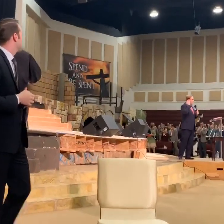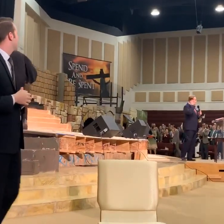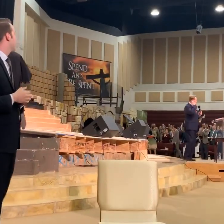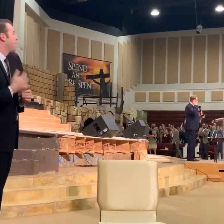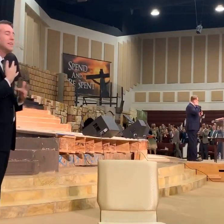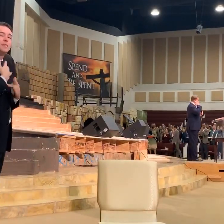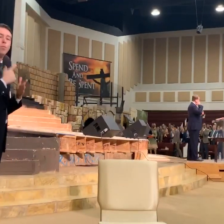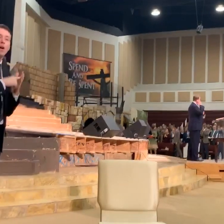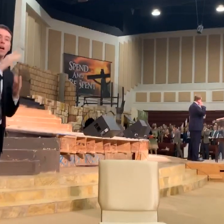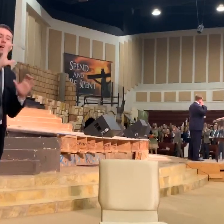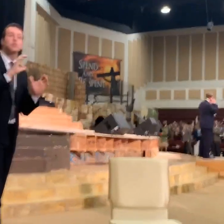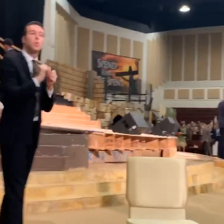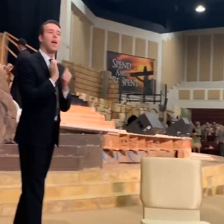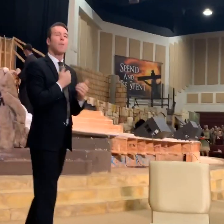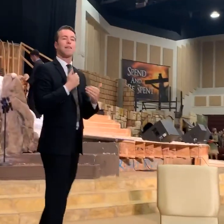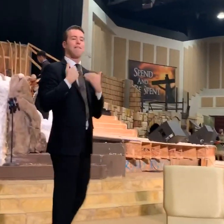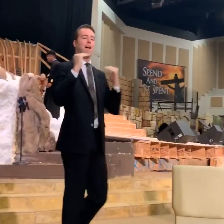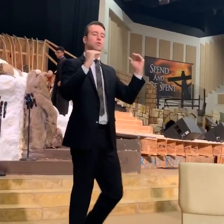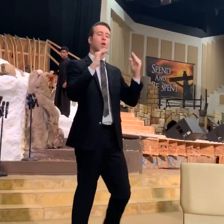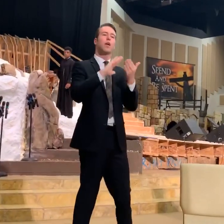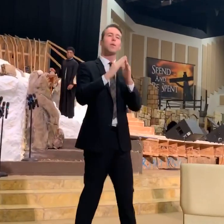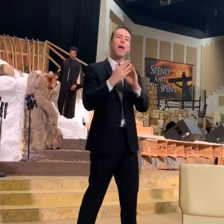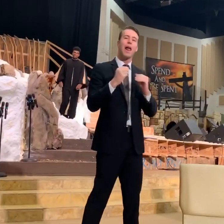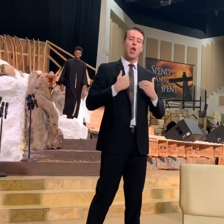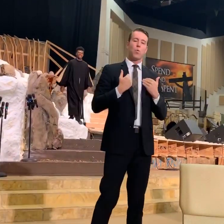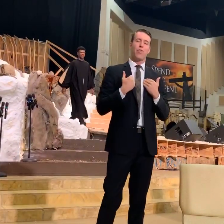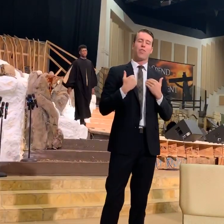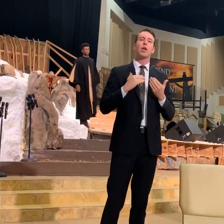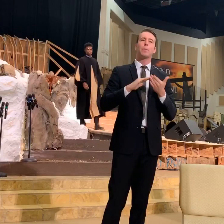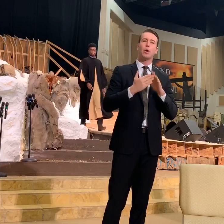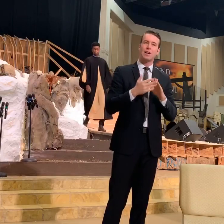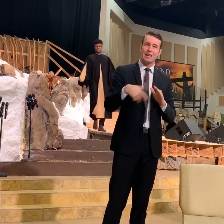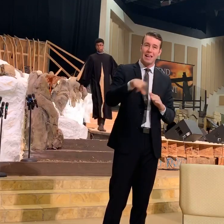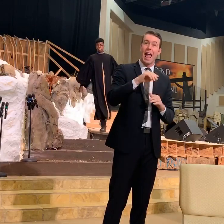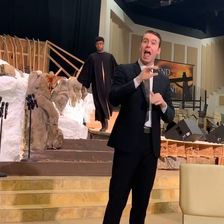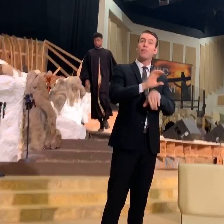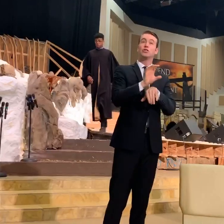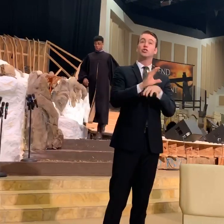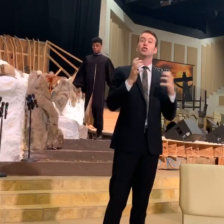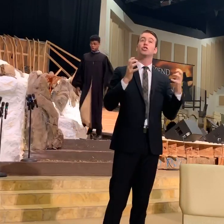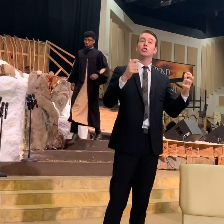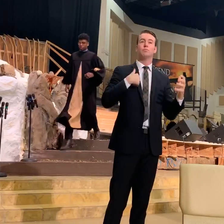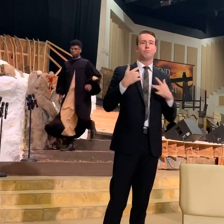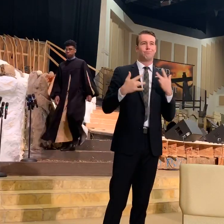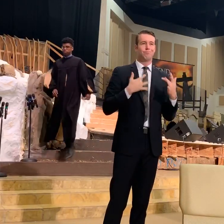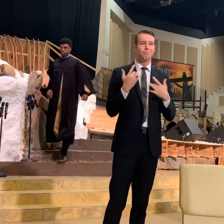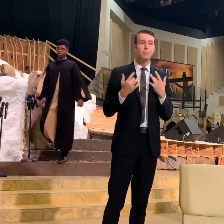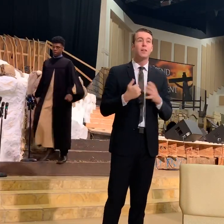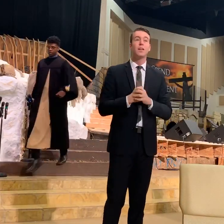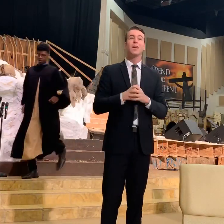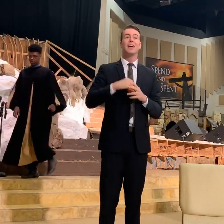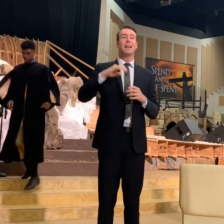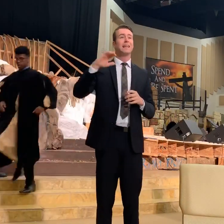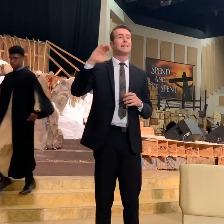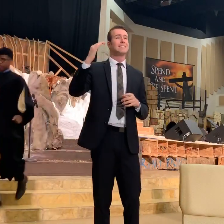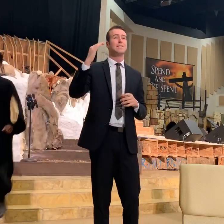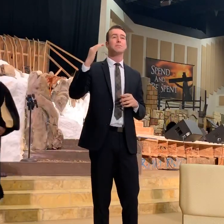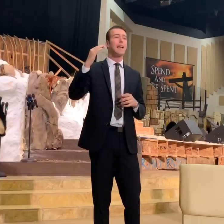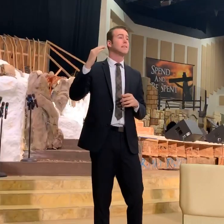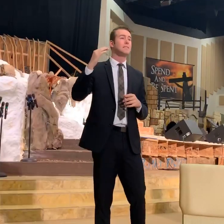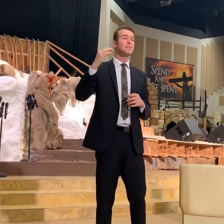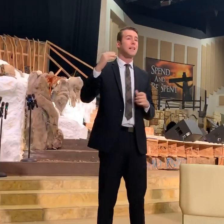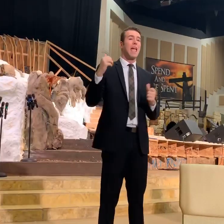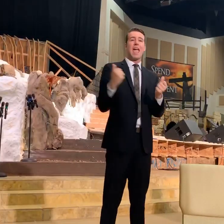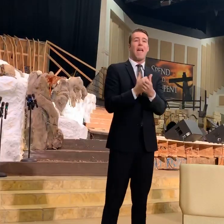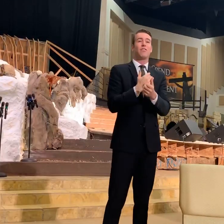Excited about what God's doing in our young adult community, in our youth community, and our church. It seems like all